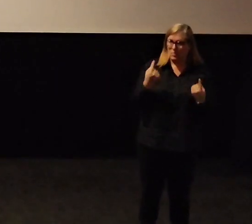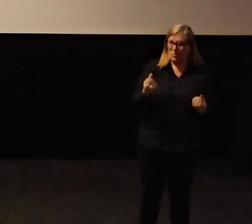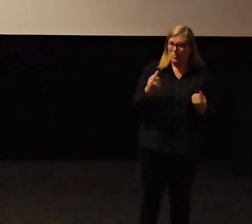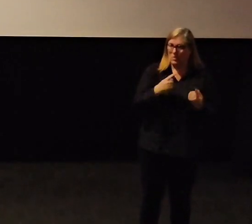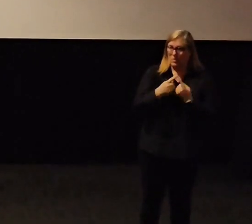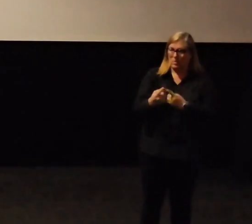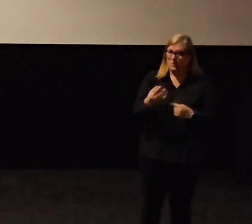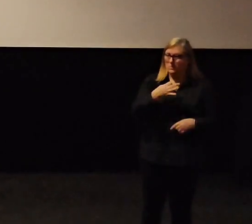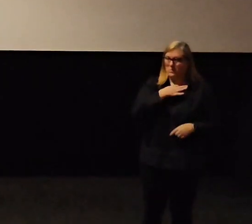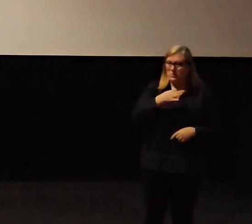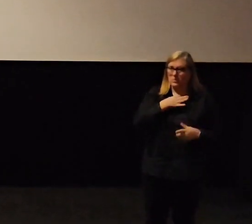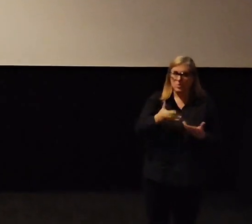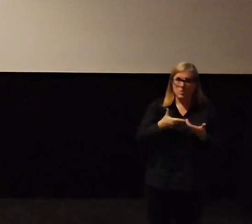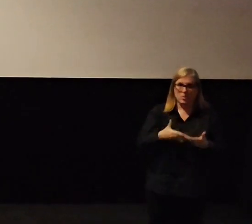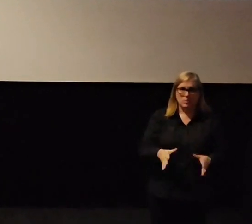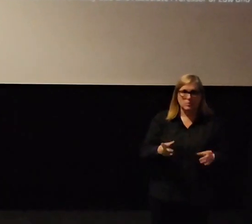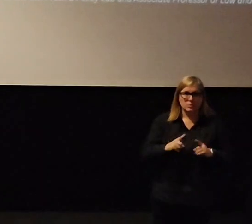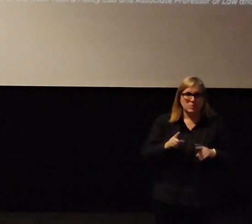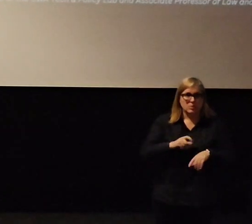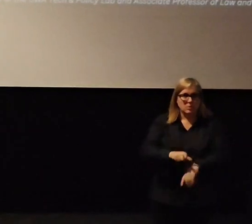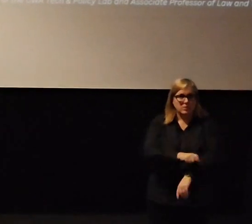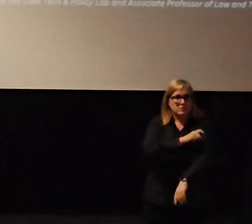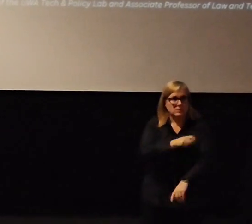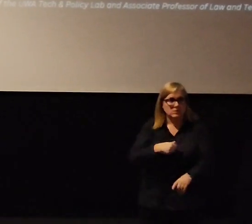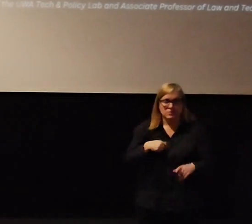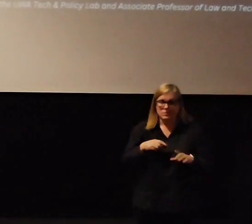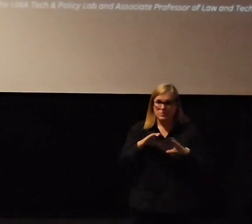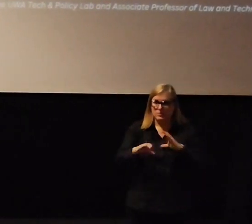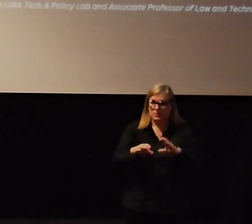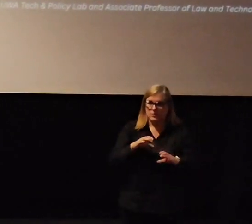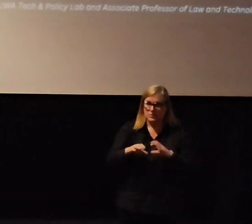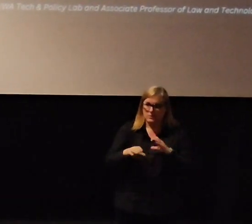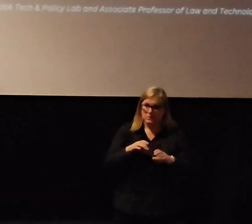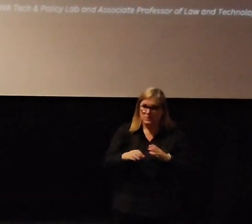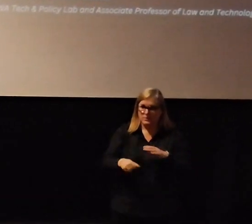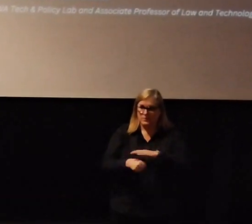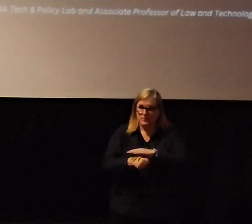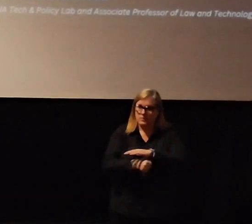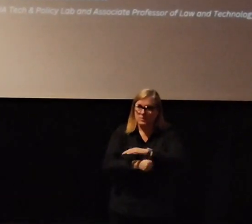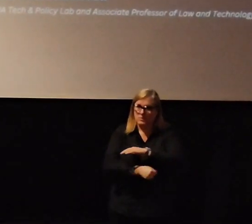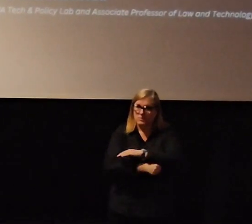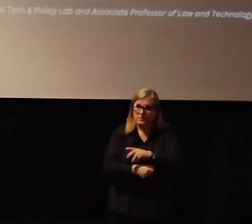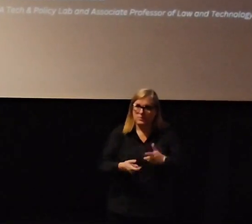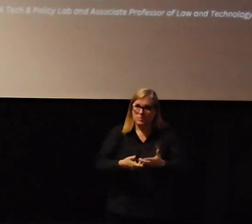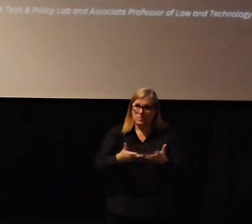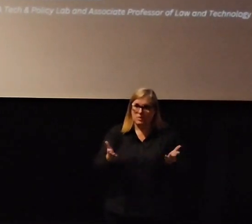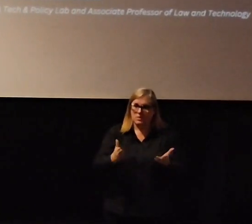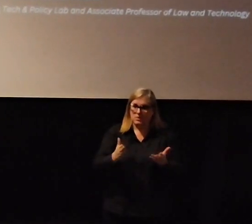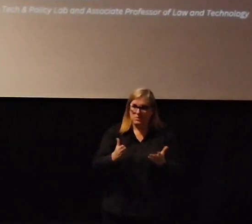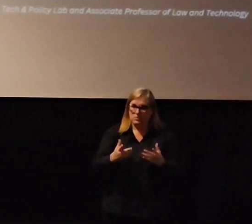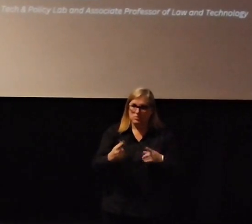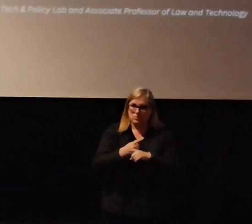confidence in conversation as kind of the foundation of any sort of change. And